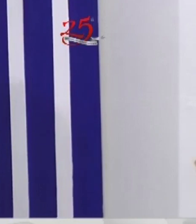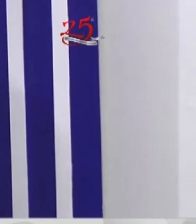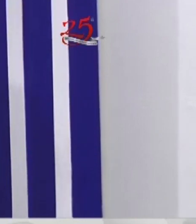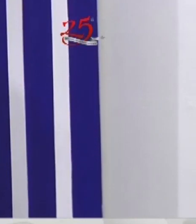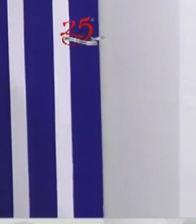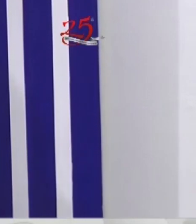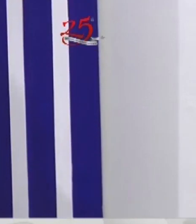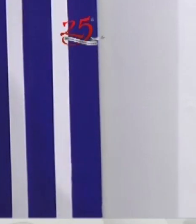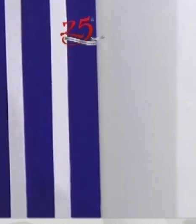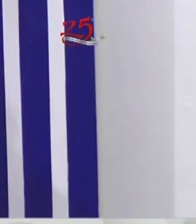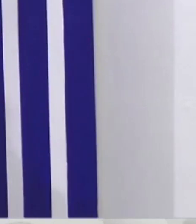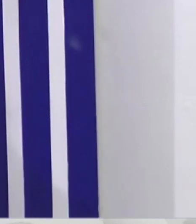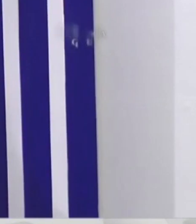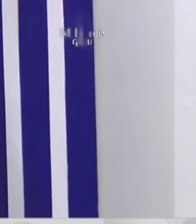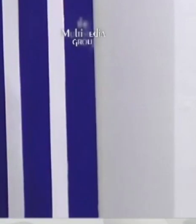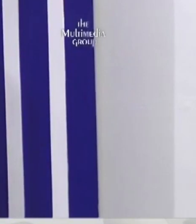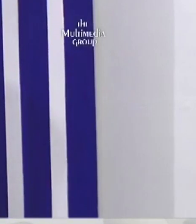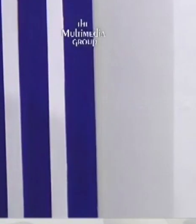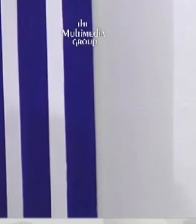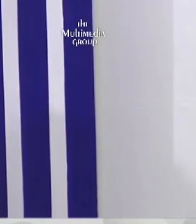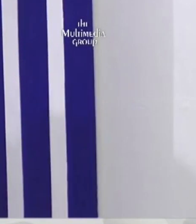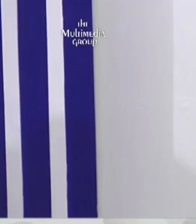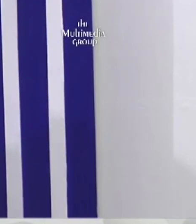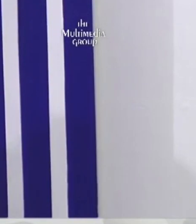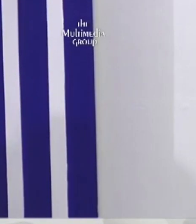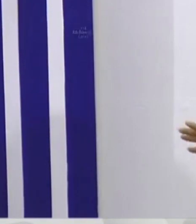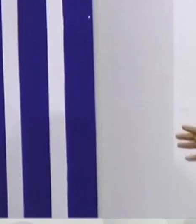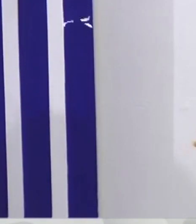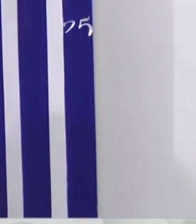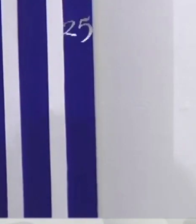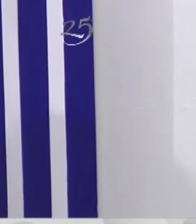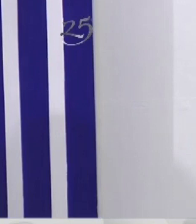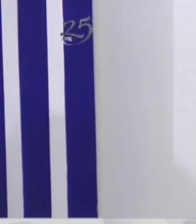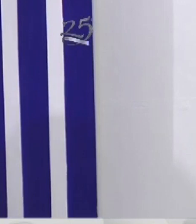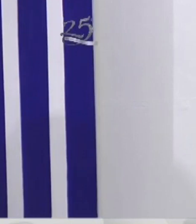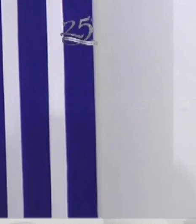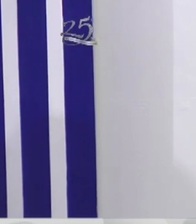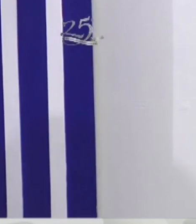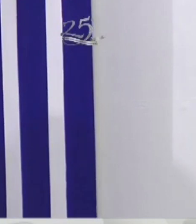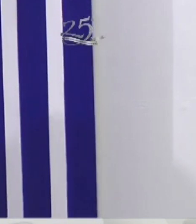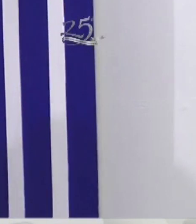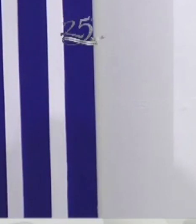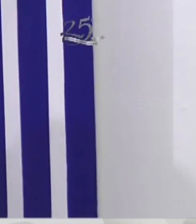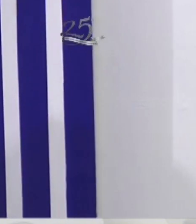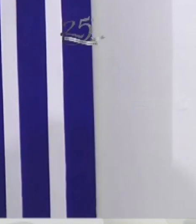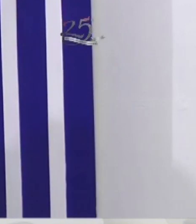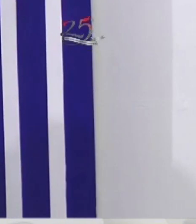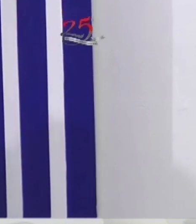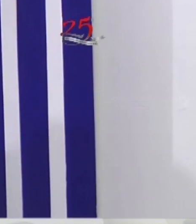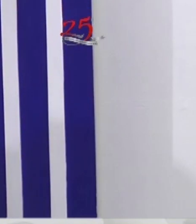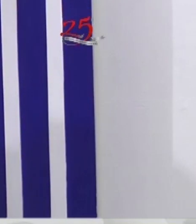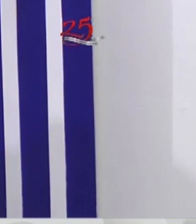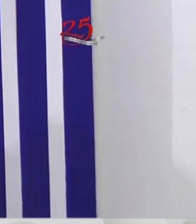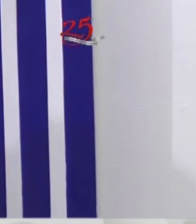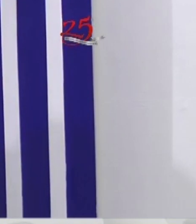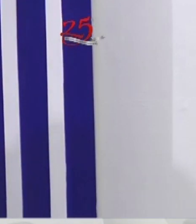doesn't appear that there's a clear demarcation of the criteria of who qualifies to benefit from this. I say